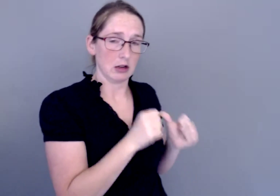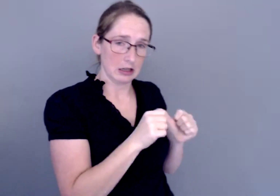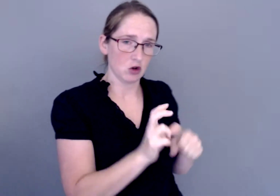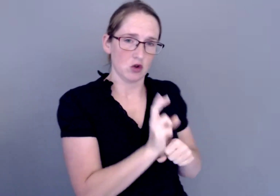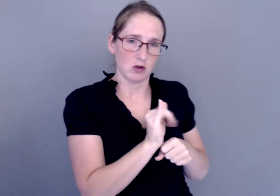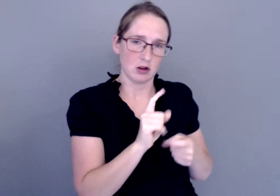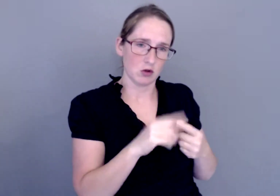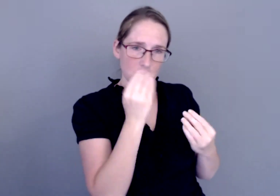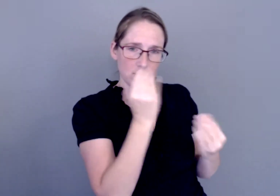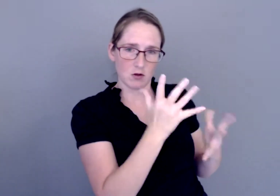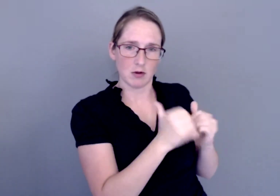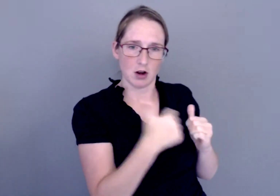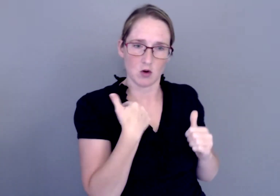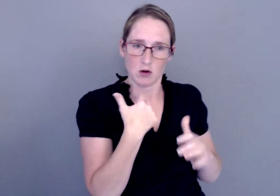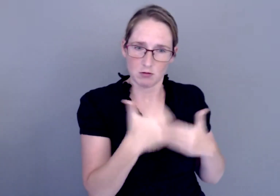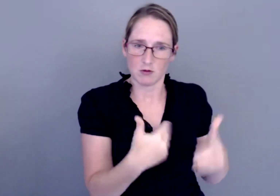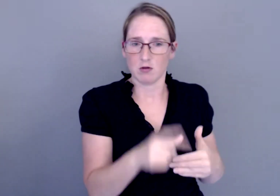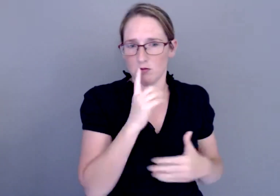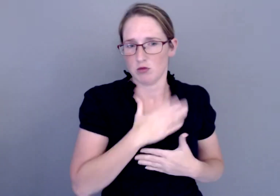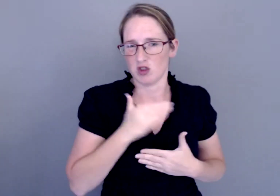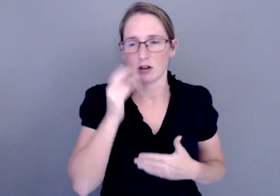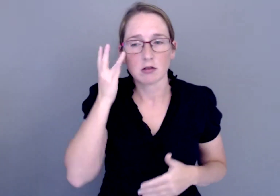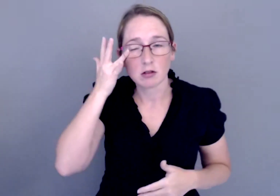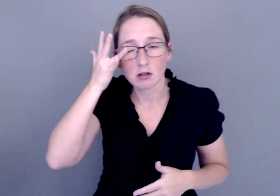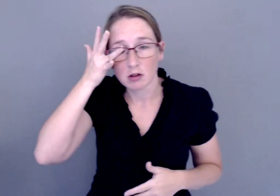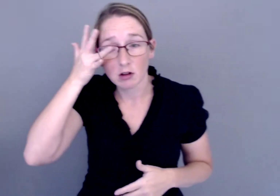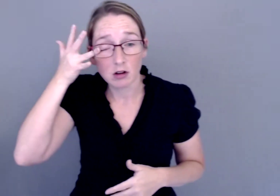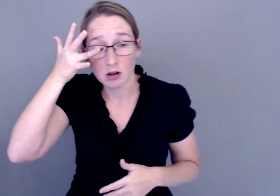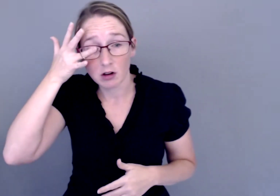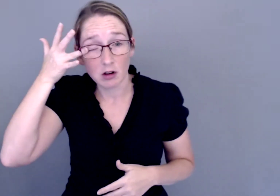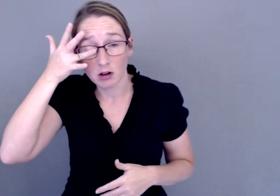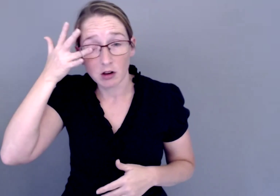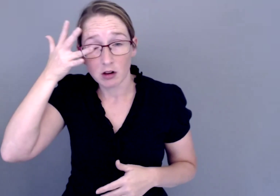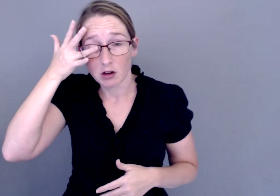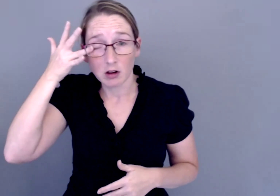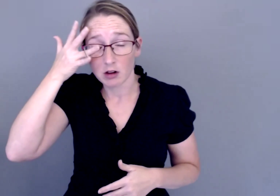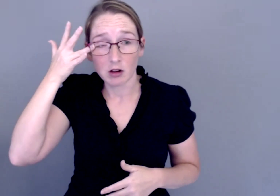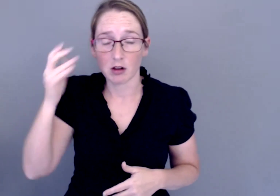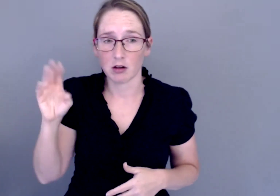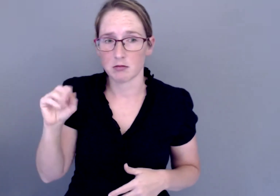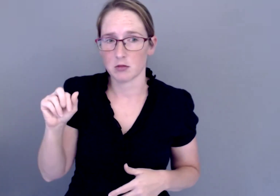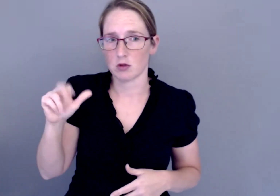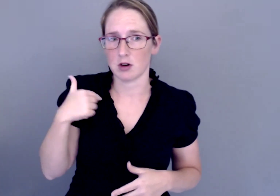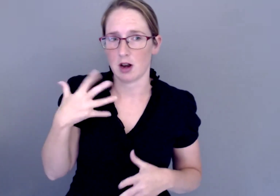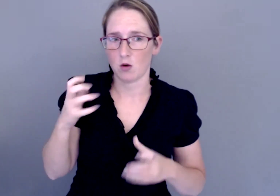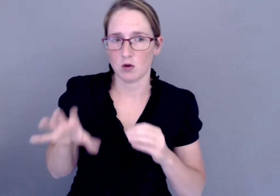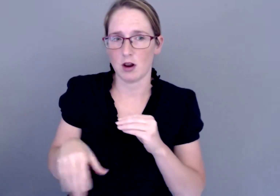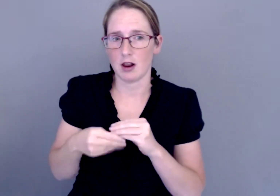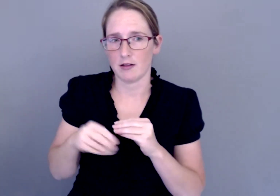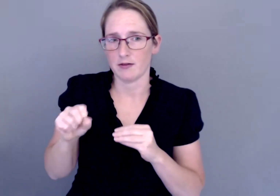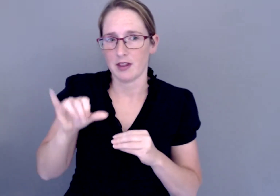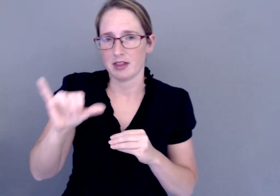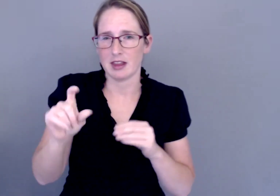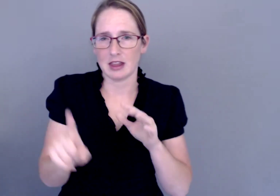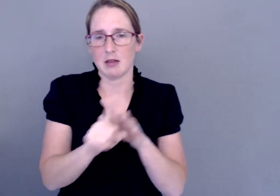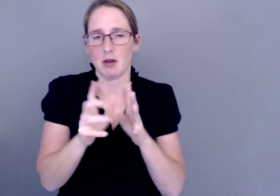to inform how we're moving forward. So I appreciate that. Yeah, this is Maria. I think what I would like to add is that came up a